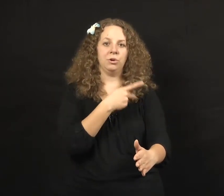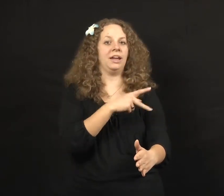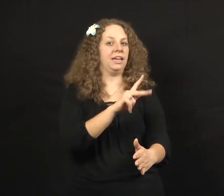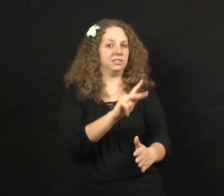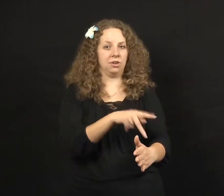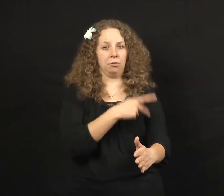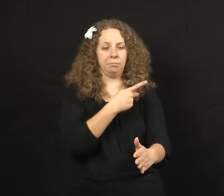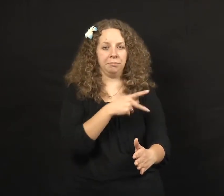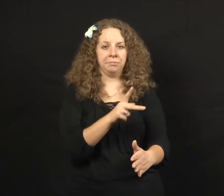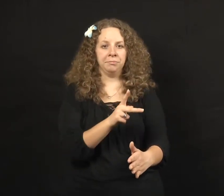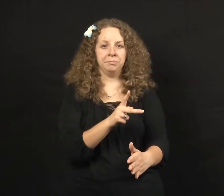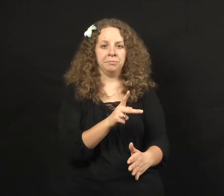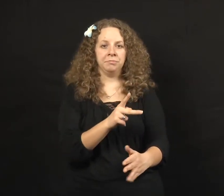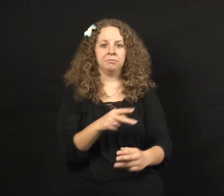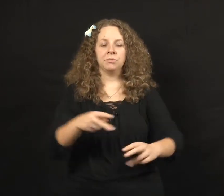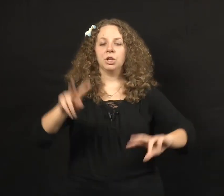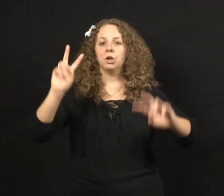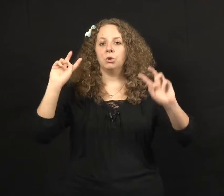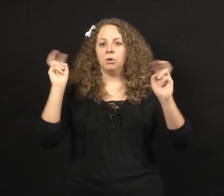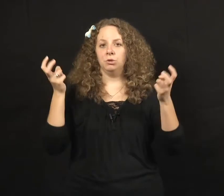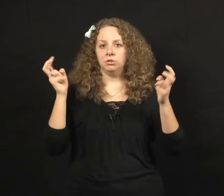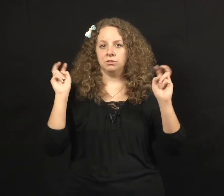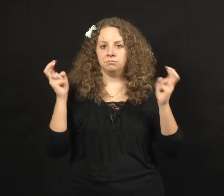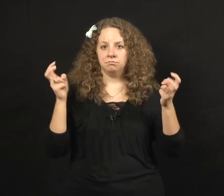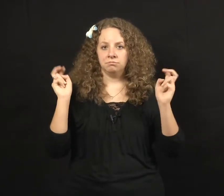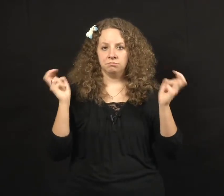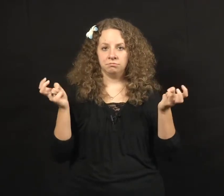a psalm. Quote,